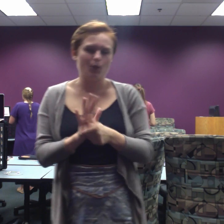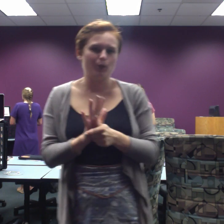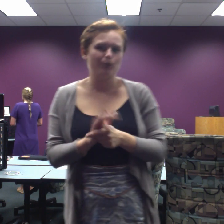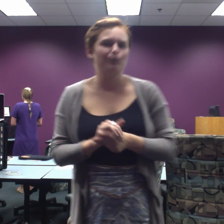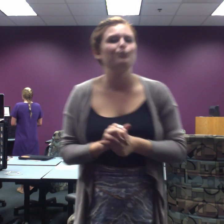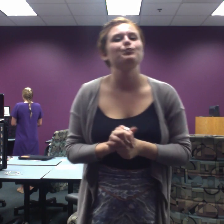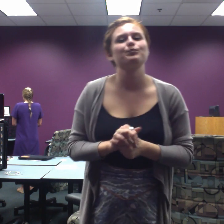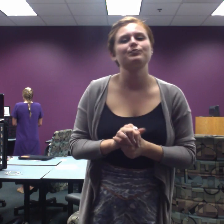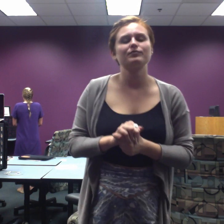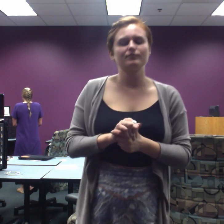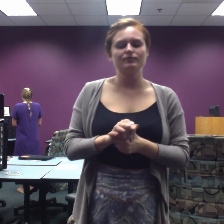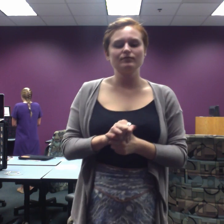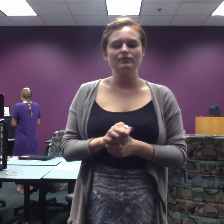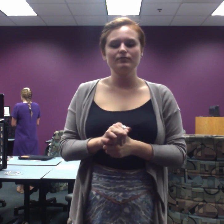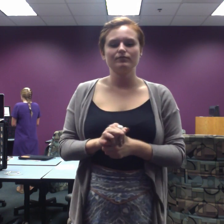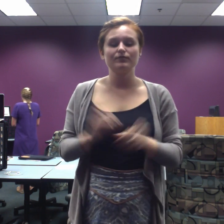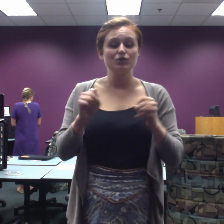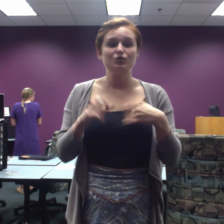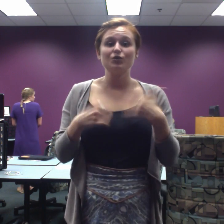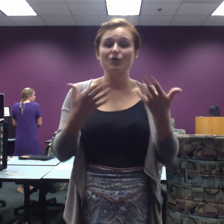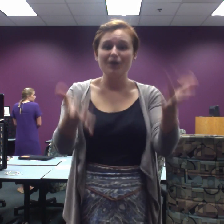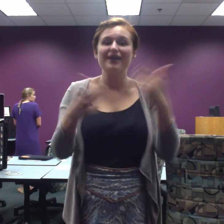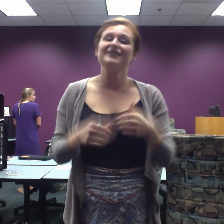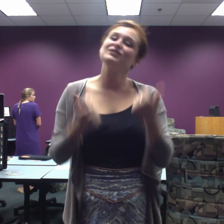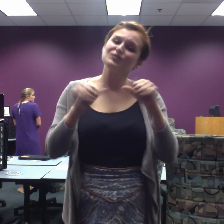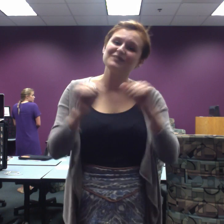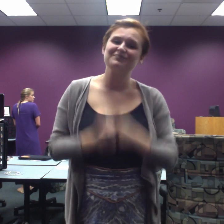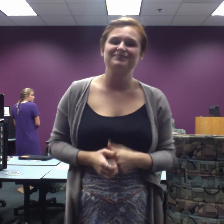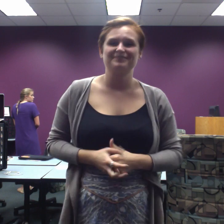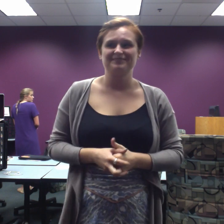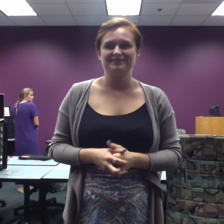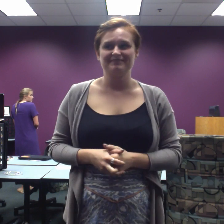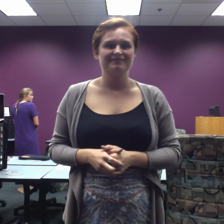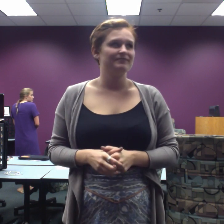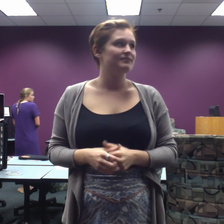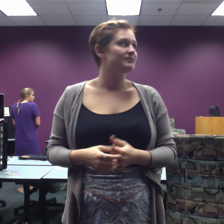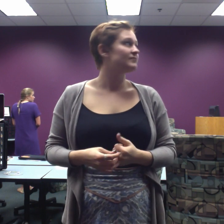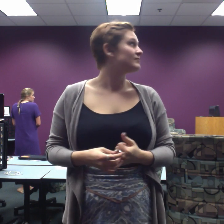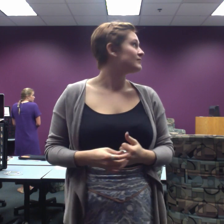There you go. And that's done.